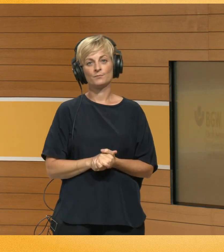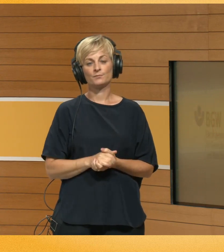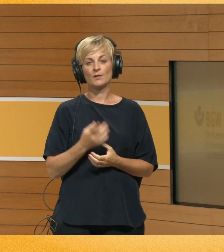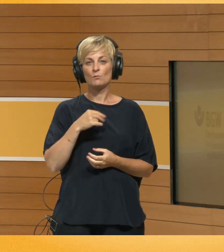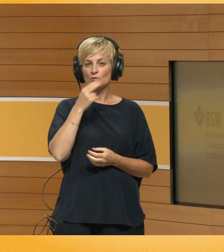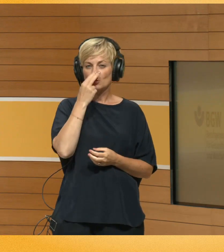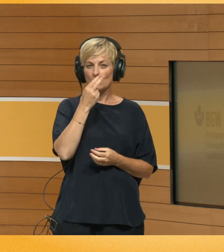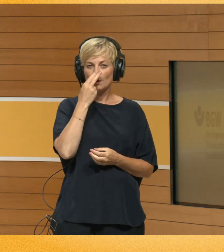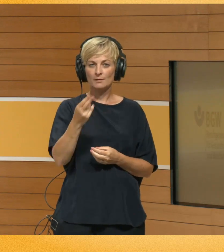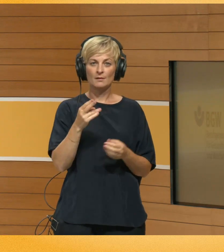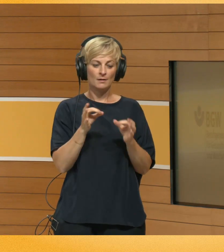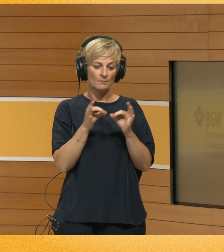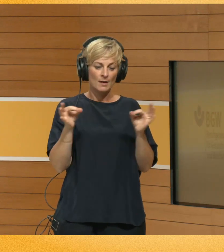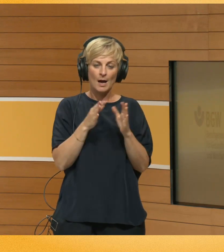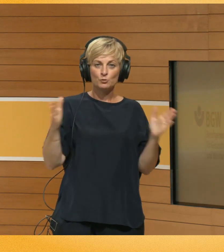the